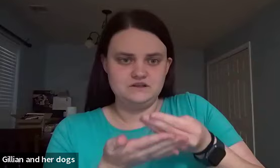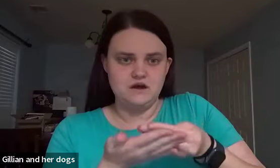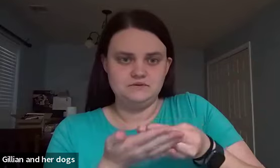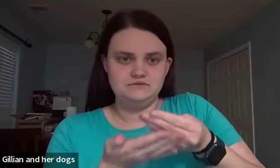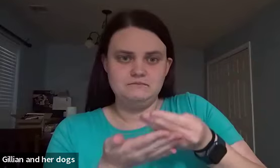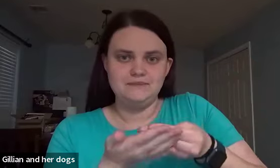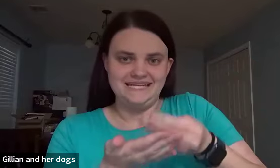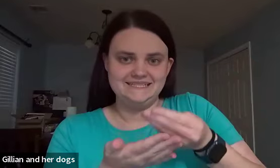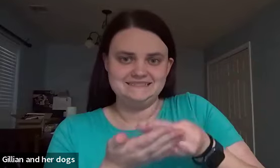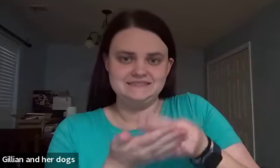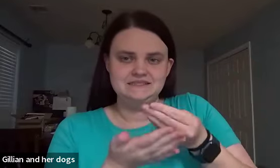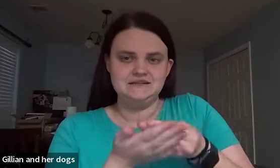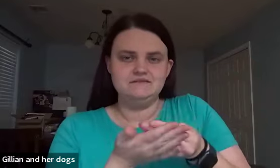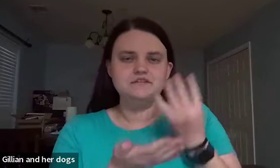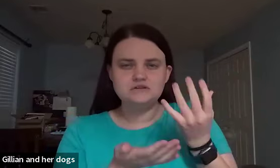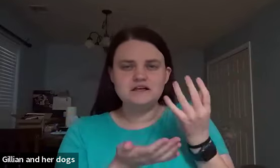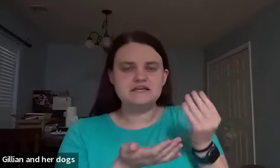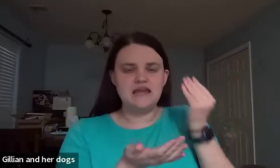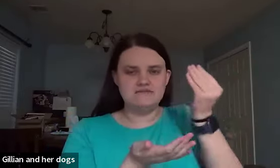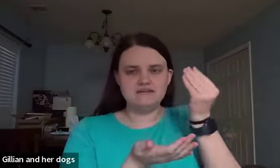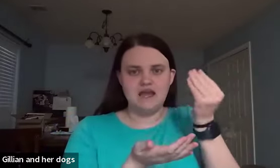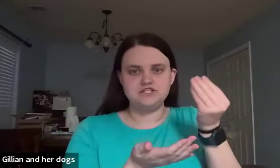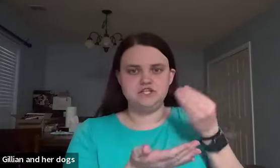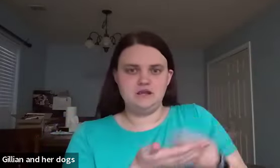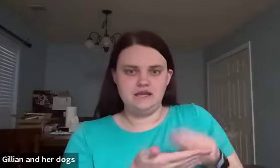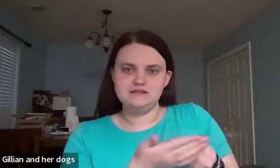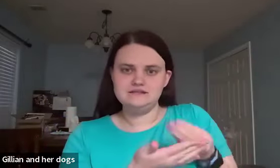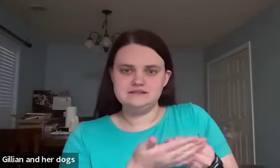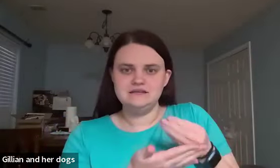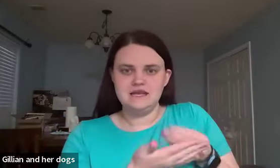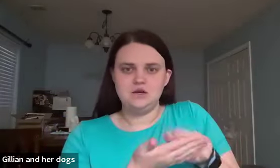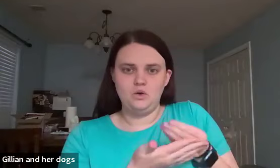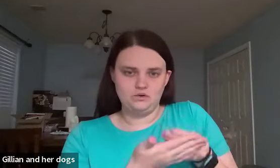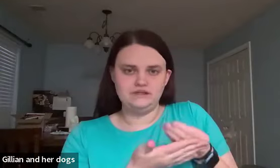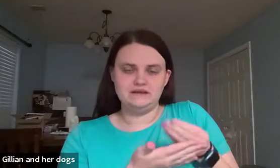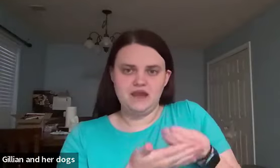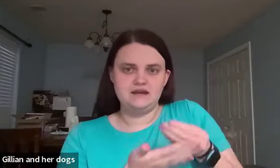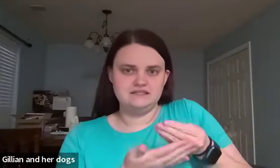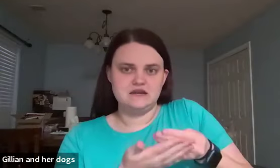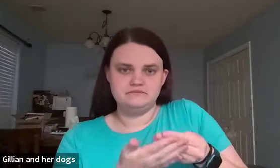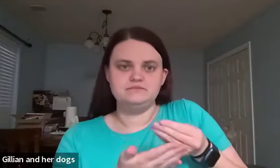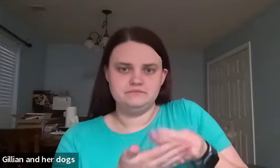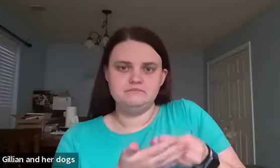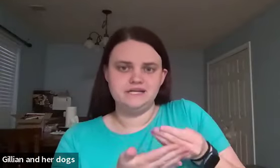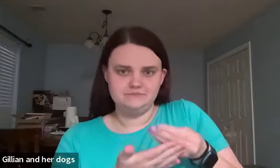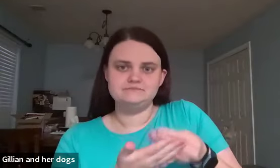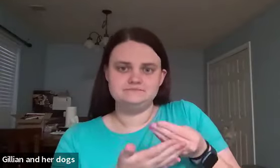on top, money. Visualize like having cash in your hands and hold like patting it down, money.